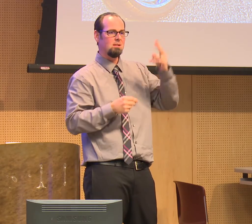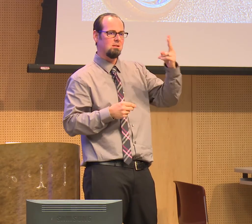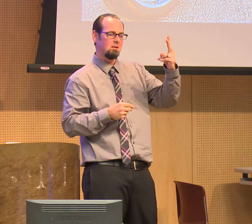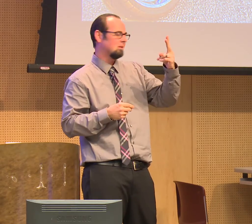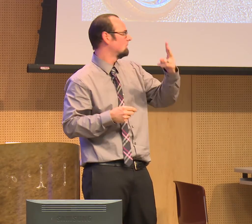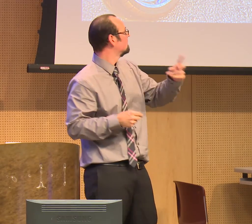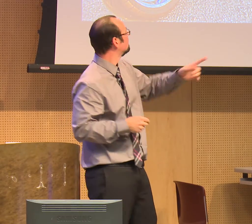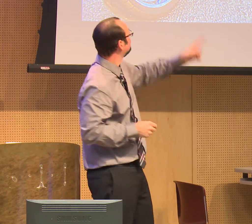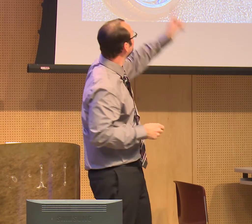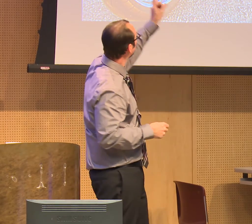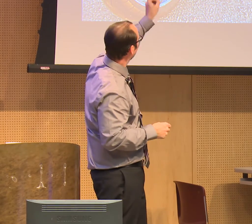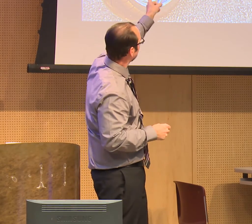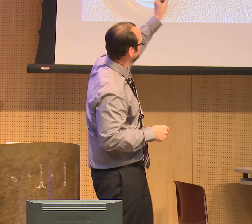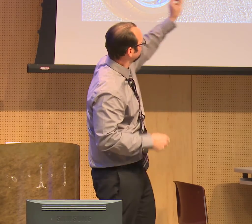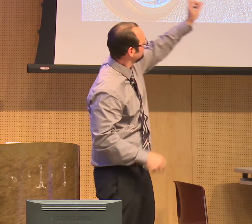Here's one of my success stories.